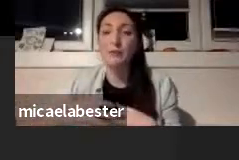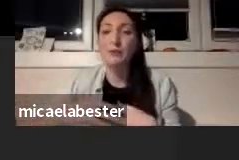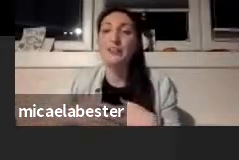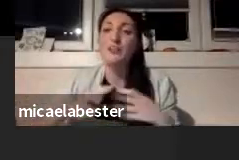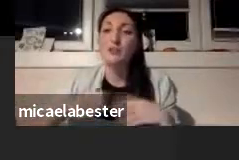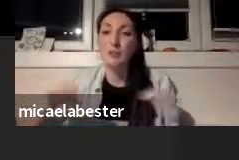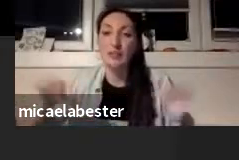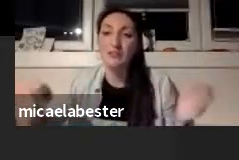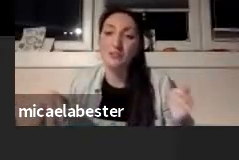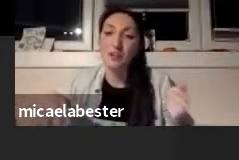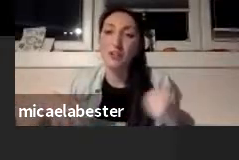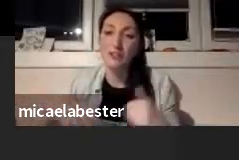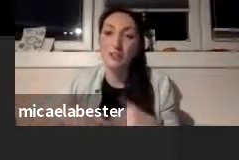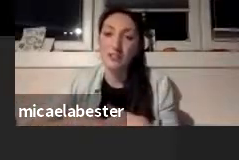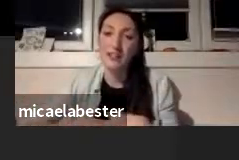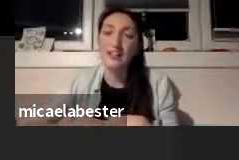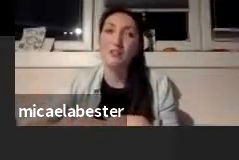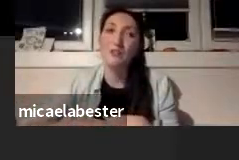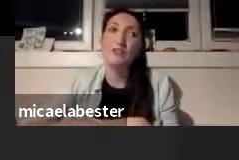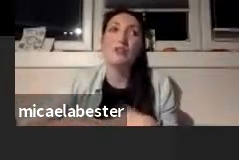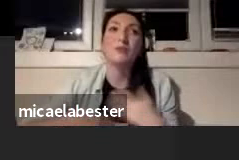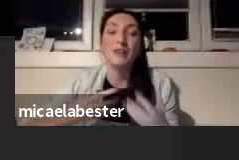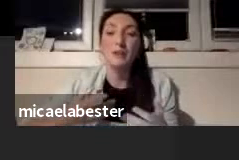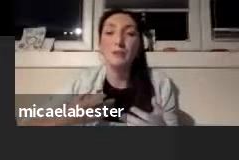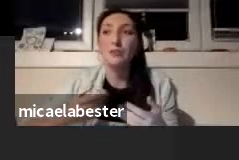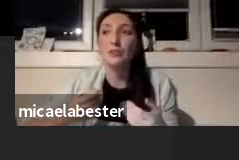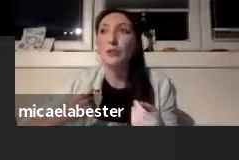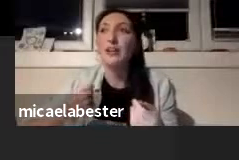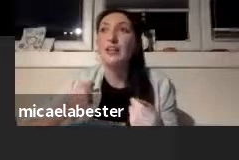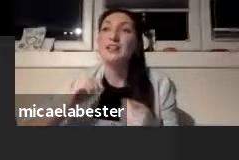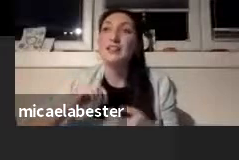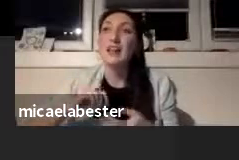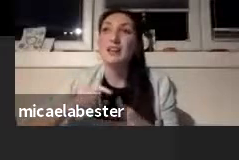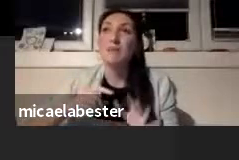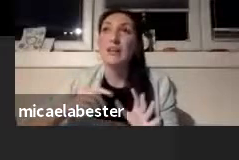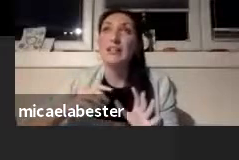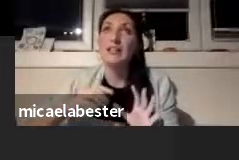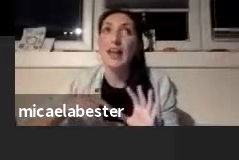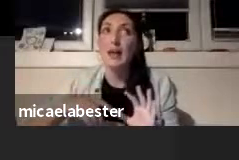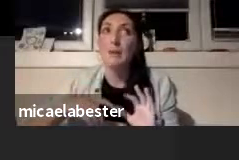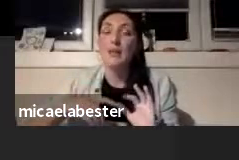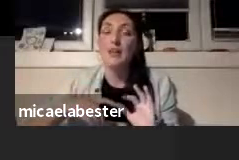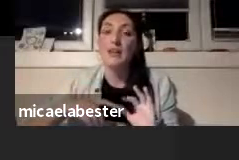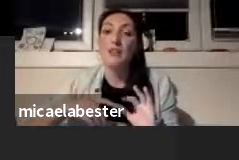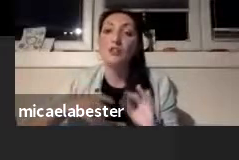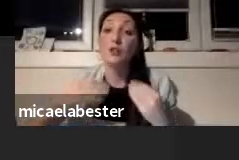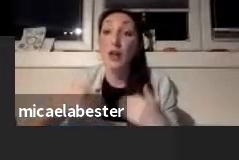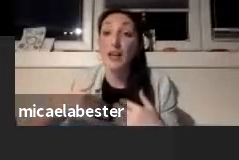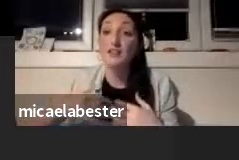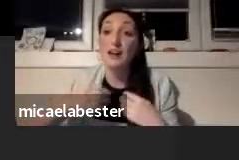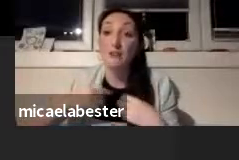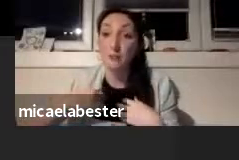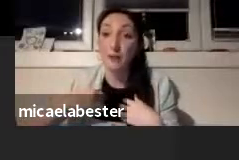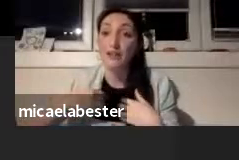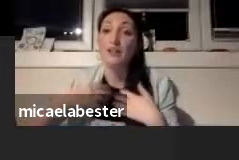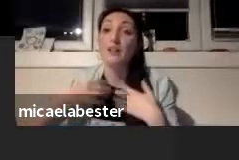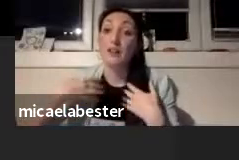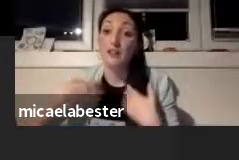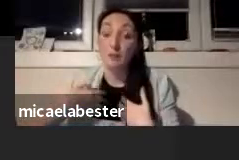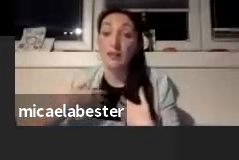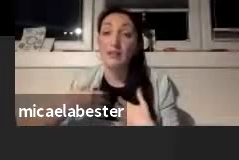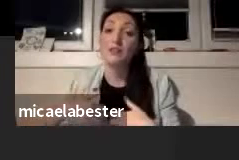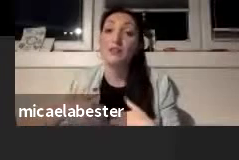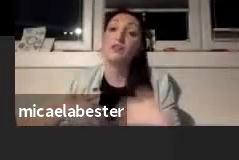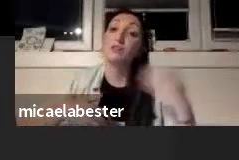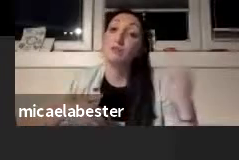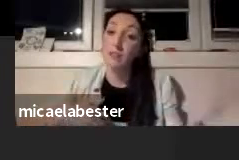deaf people, he knows bits of a lot of different sign languages. So he was able to sign me his name in the two-handed alphabet